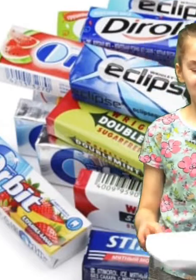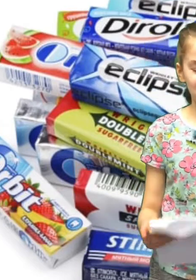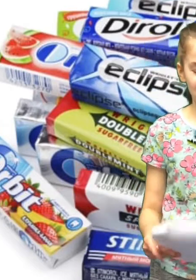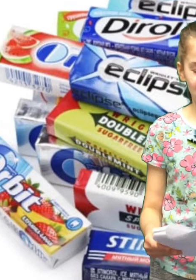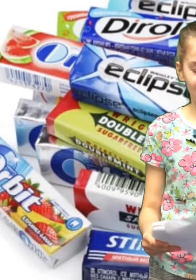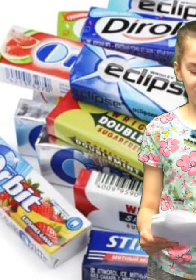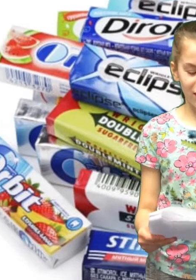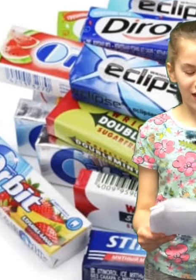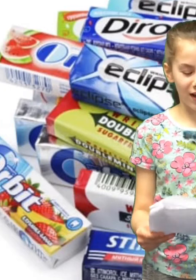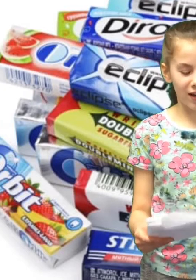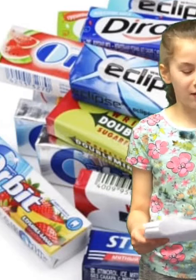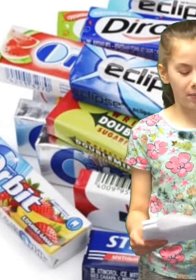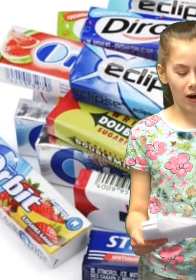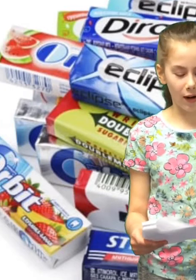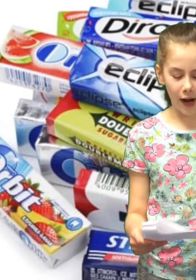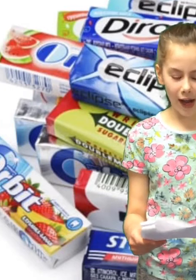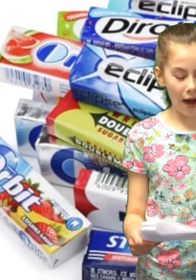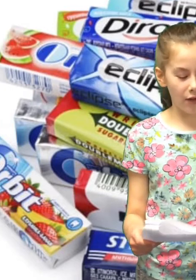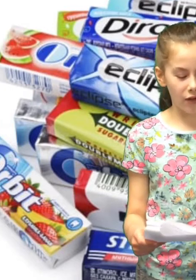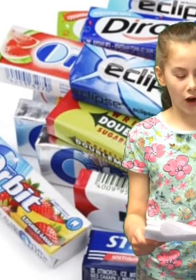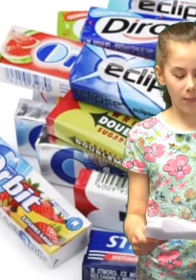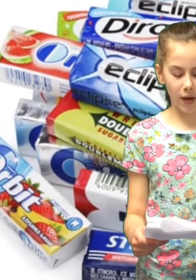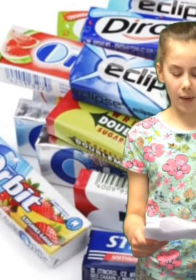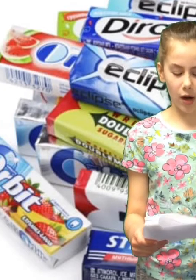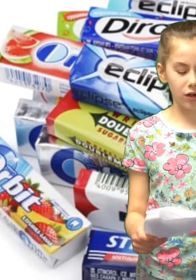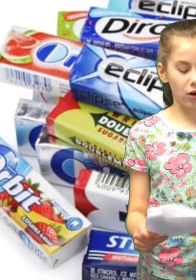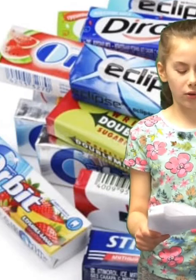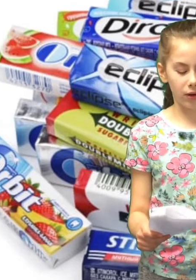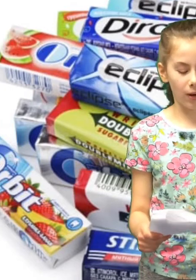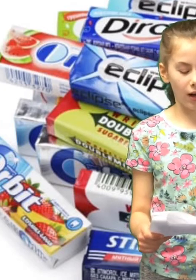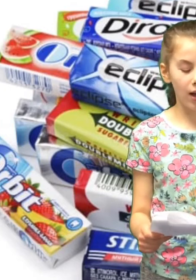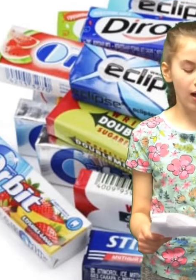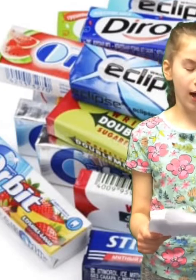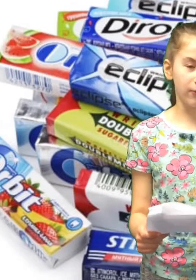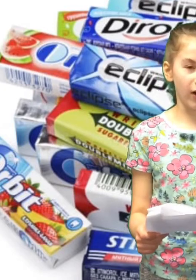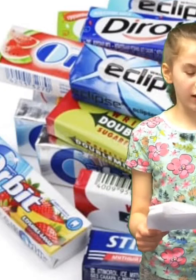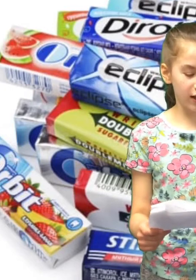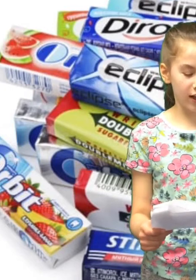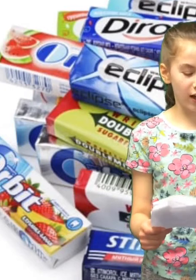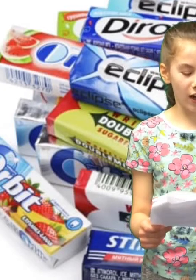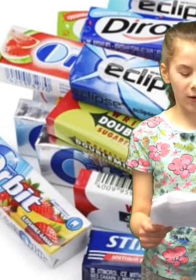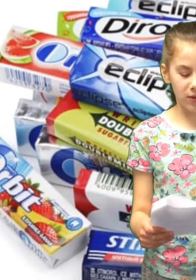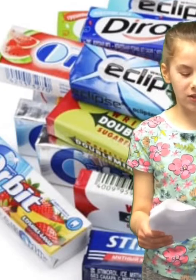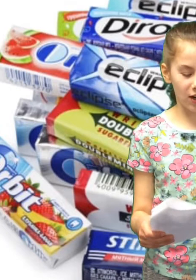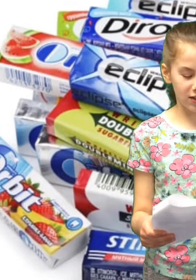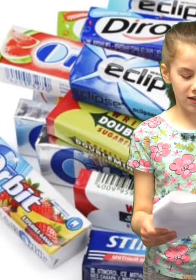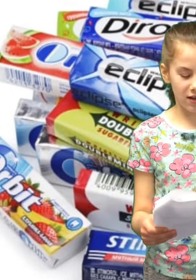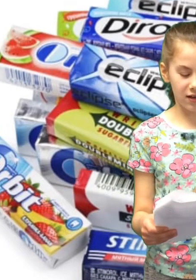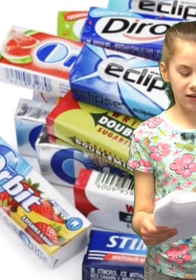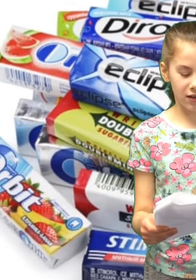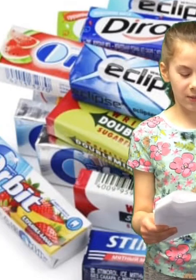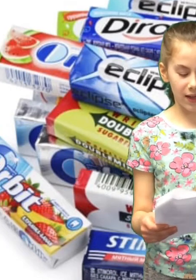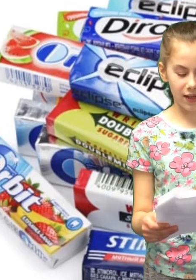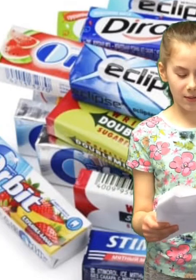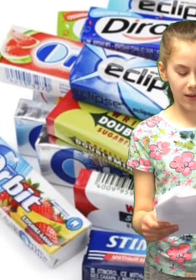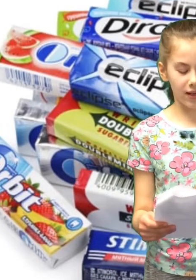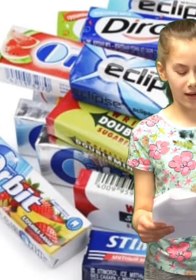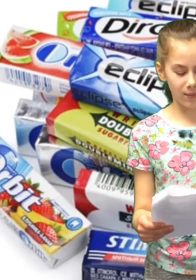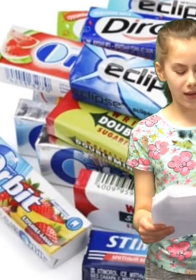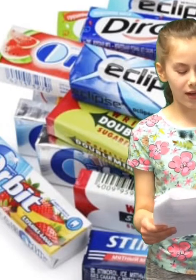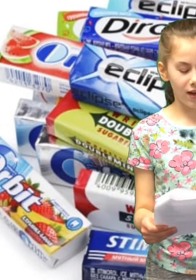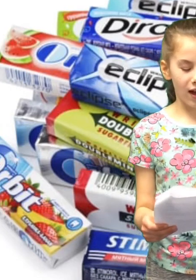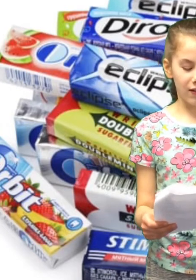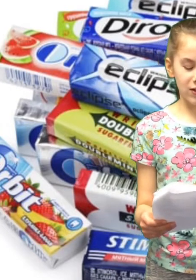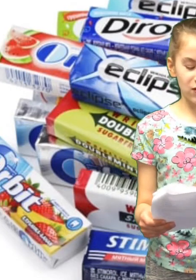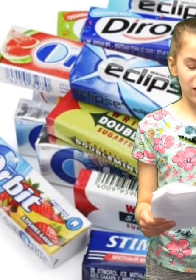I wish it was gone. Then I hear a bong. I have a thought, but I'm not totally bought. I'm finally in. I hope it's not a sin. Gooey, gooey